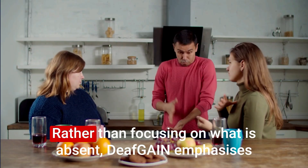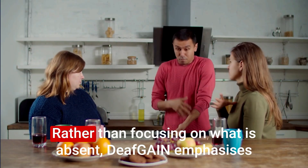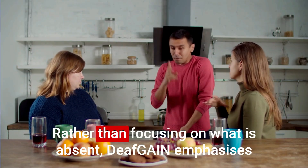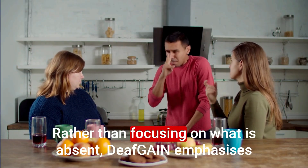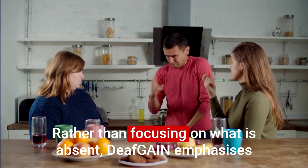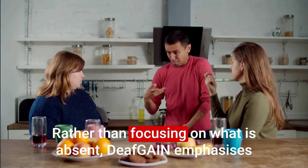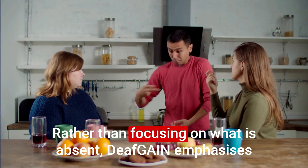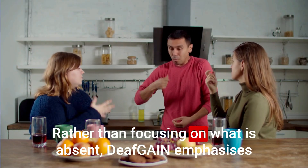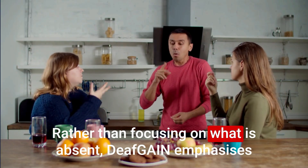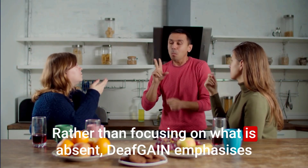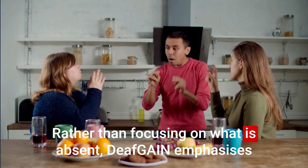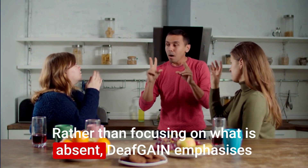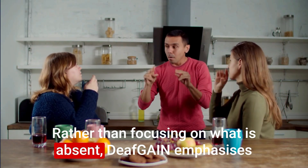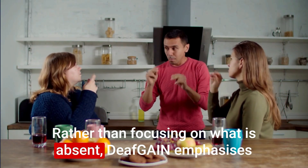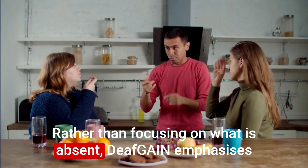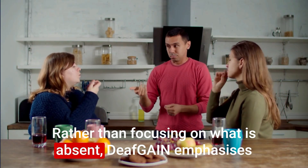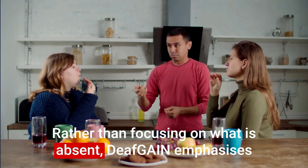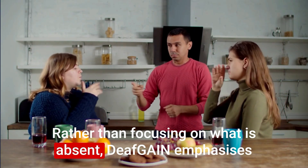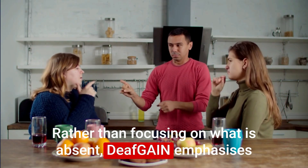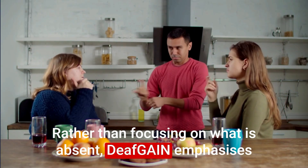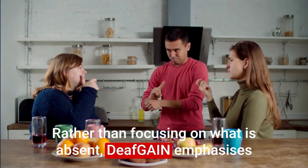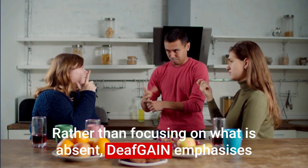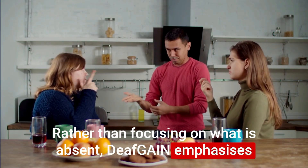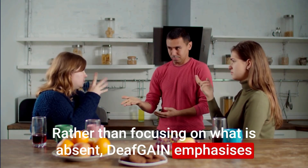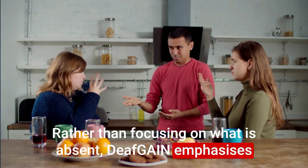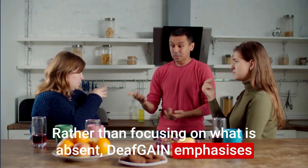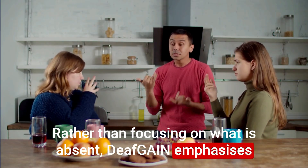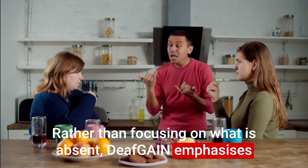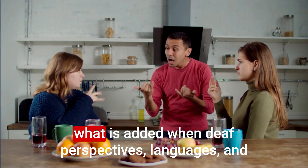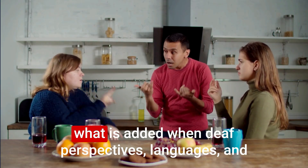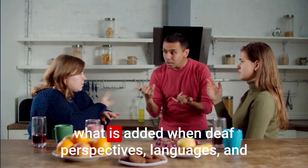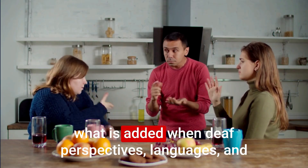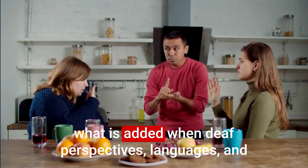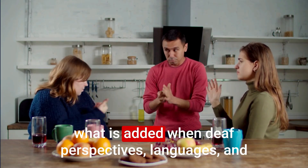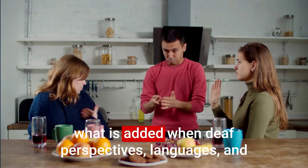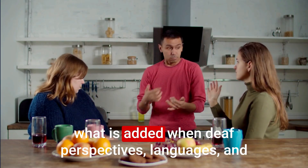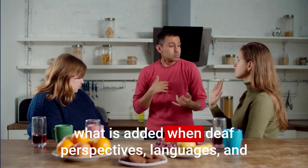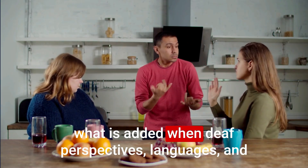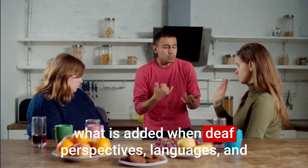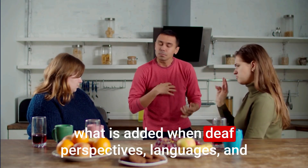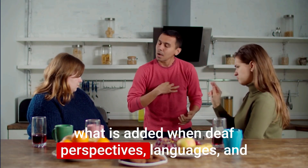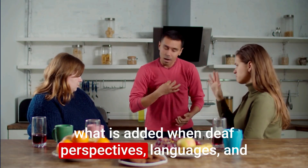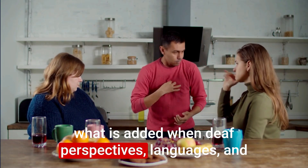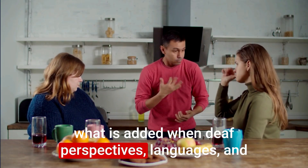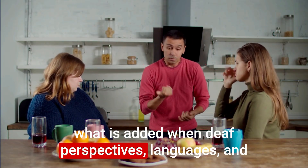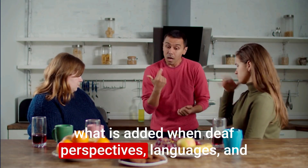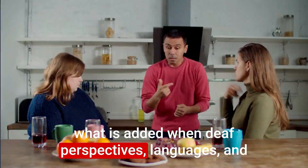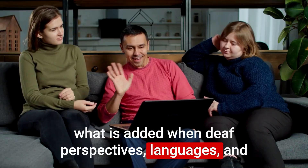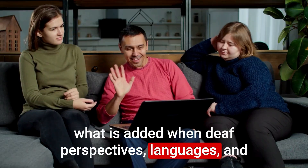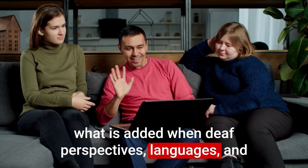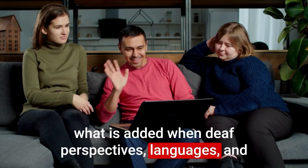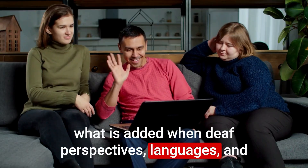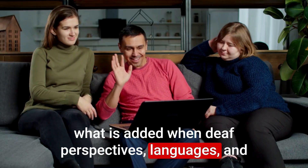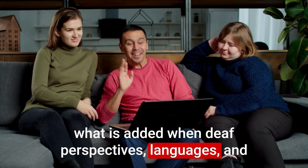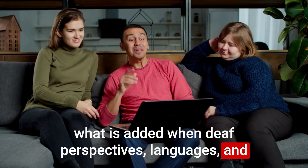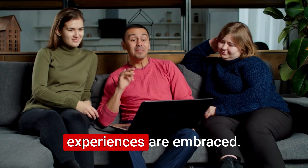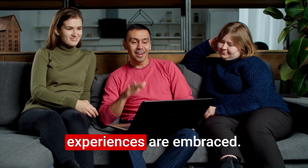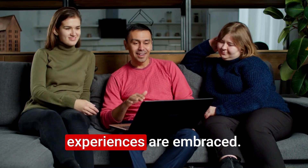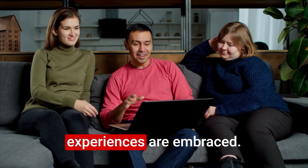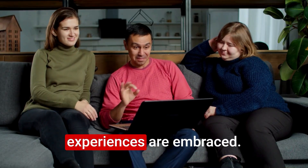than focusing on what is absent, deaf gain emphasizes what is added when deaf perspectives, languages, and experiences